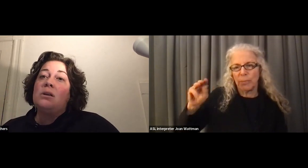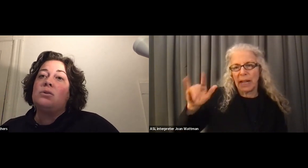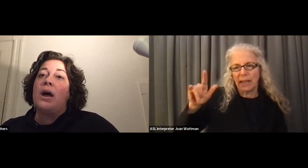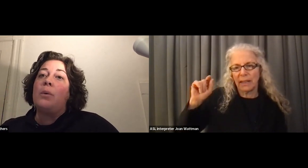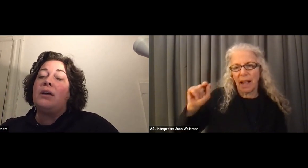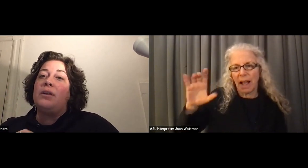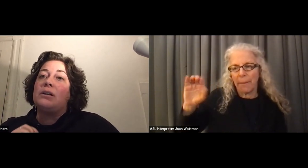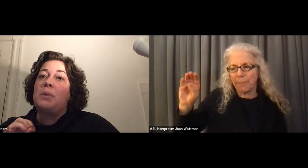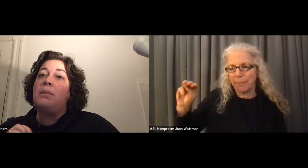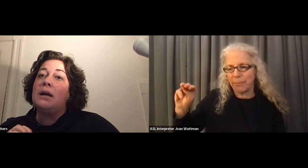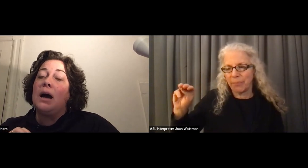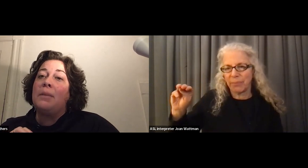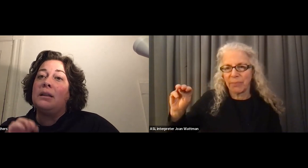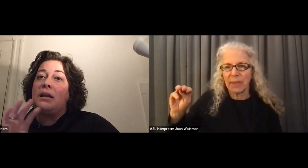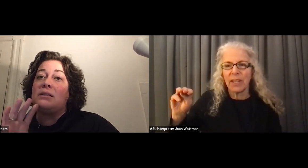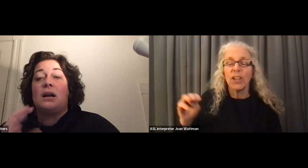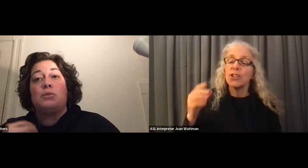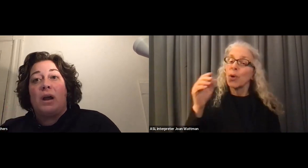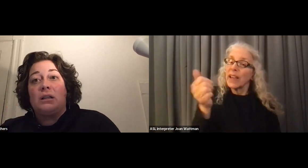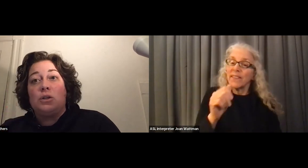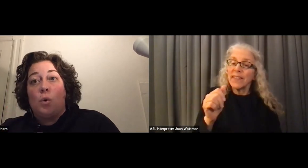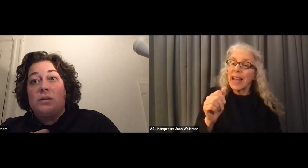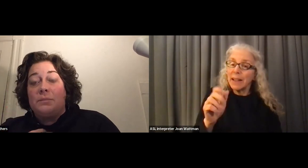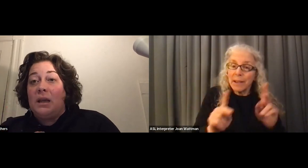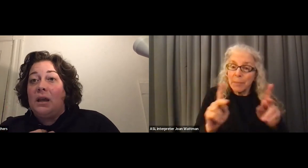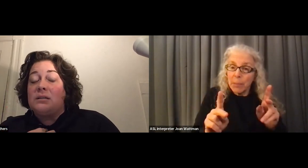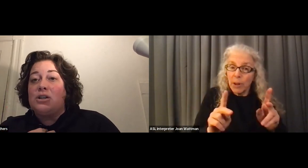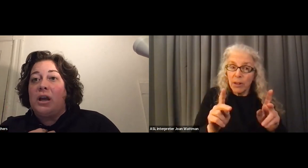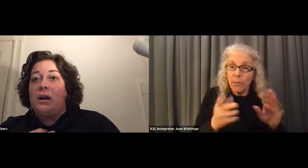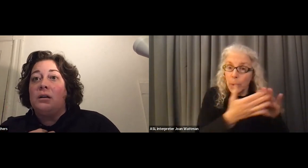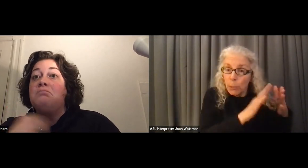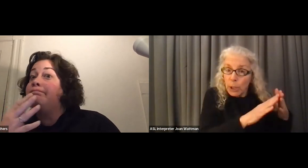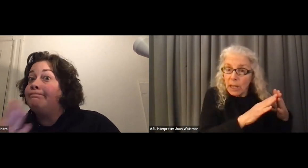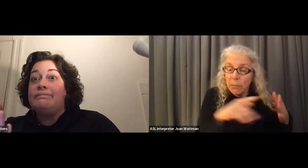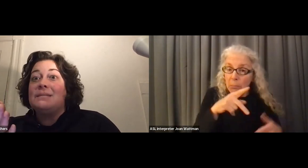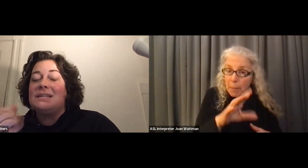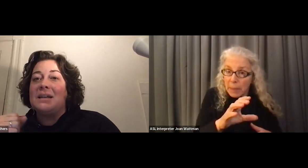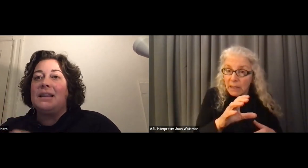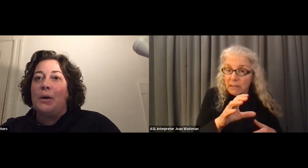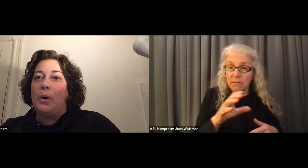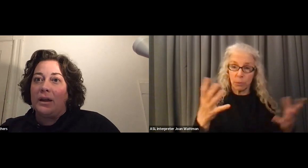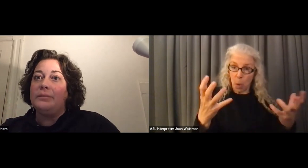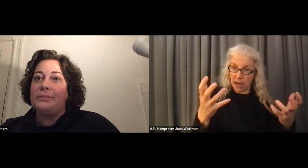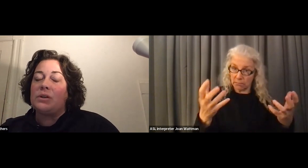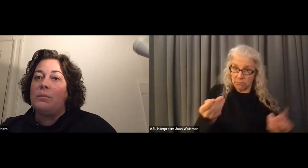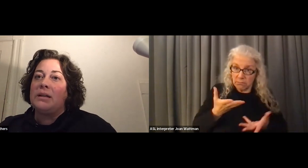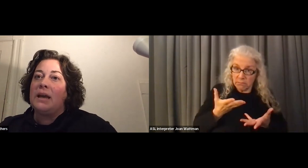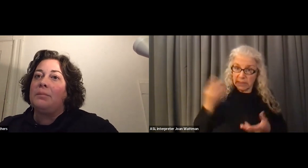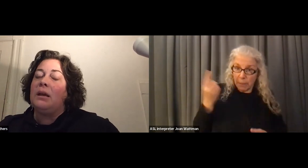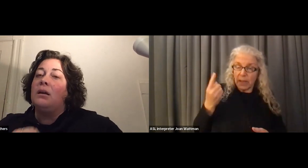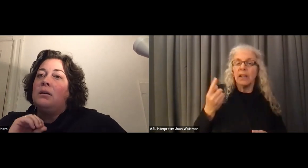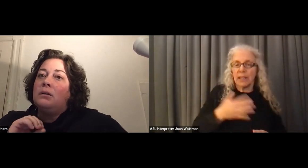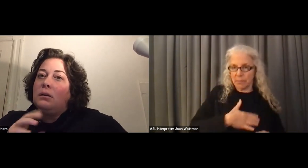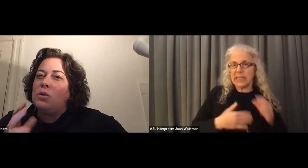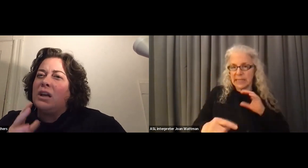@gmail.com. So that way, if there's public comment that needs to come directly towards me as the chair, send it that way. So it may